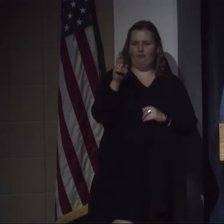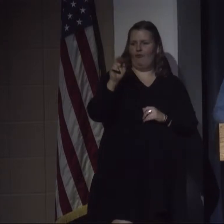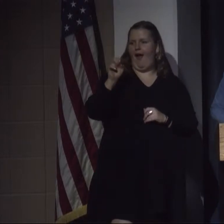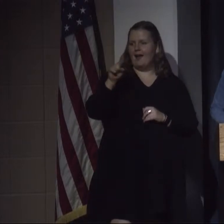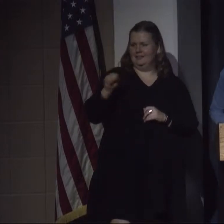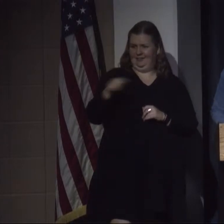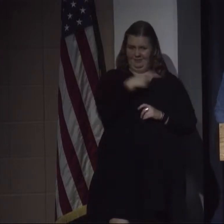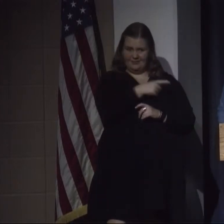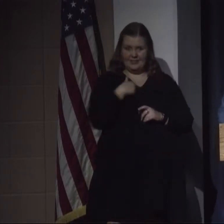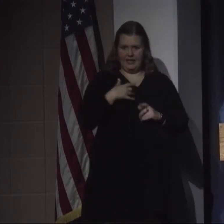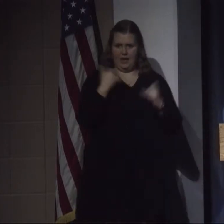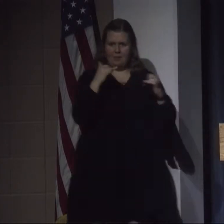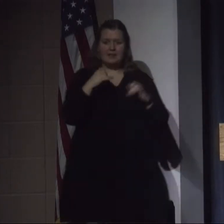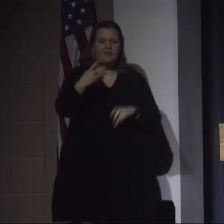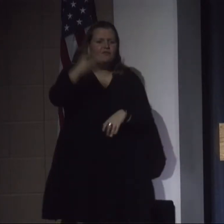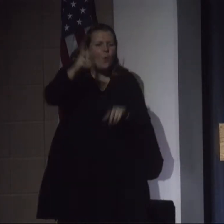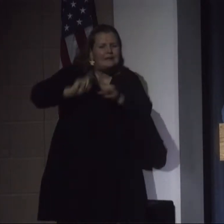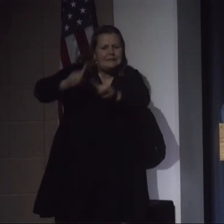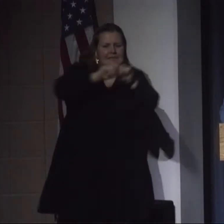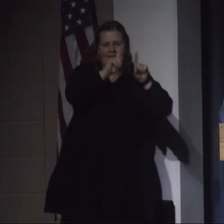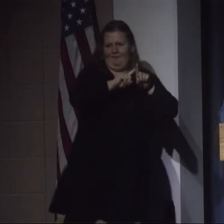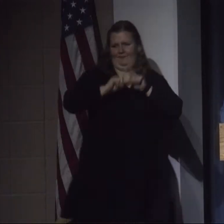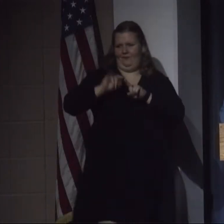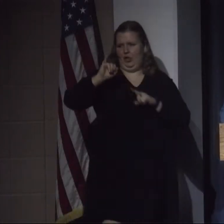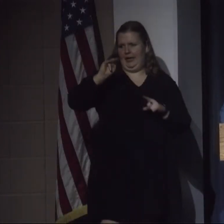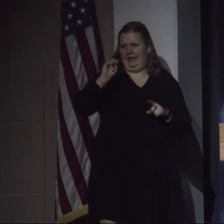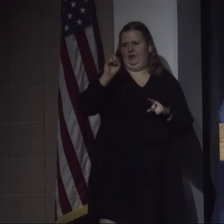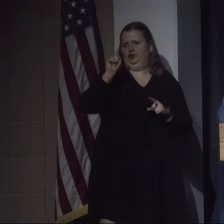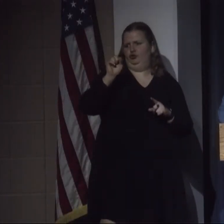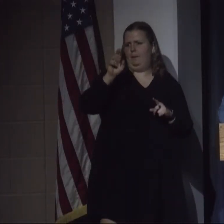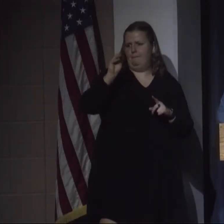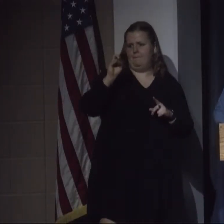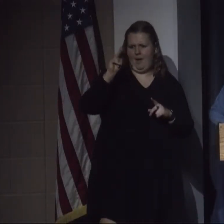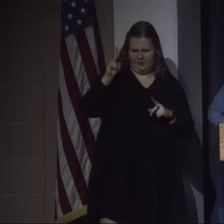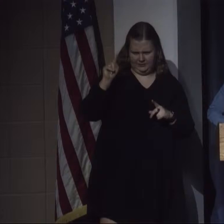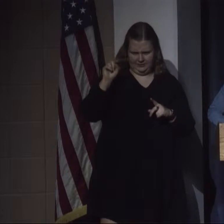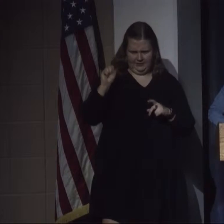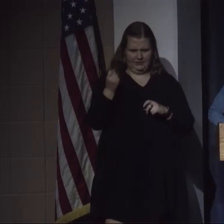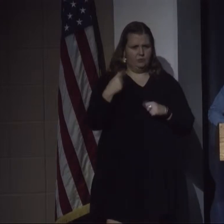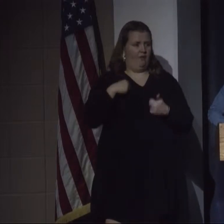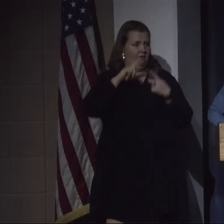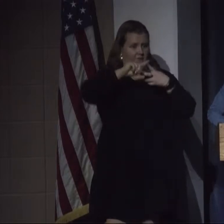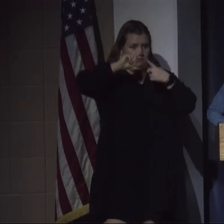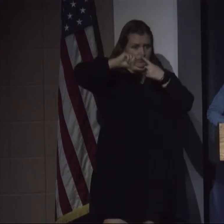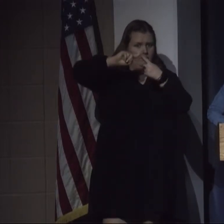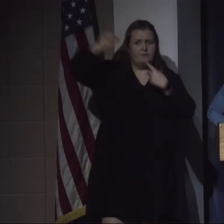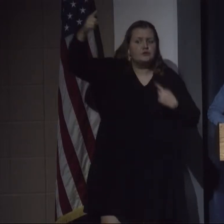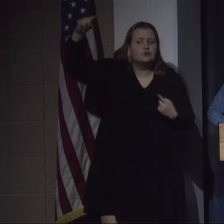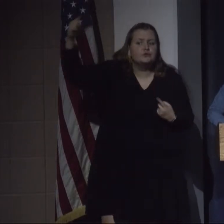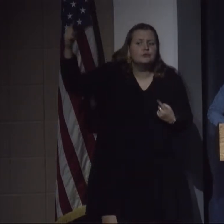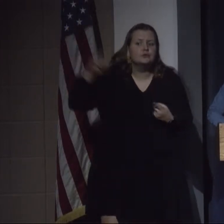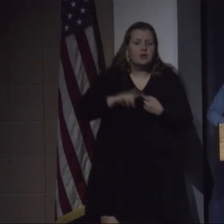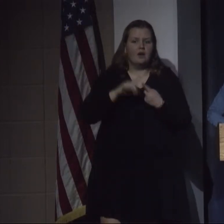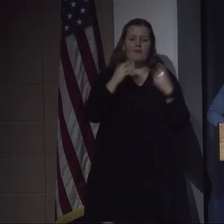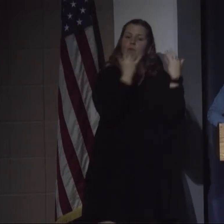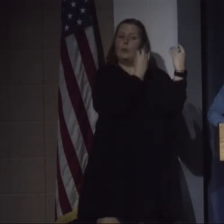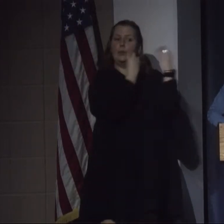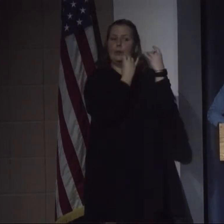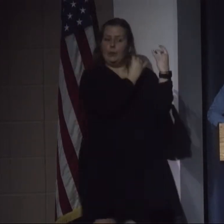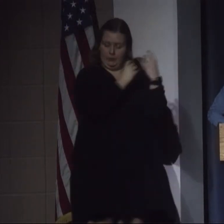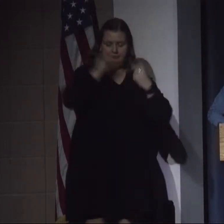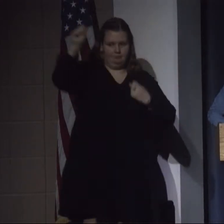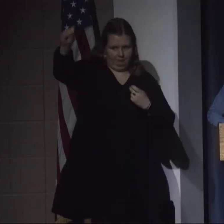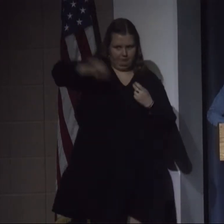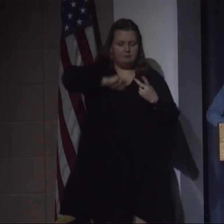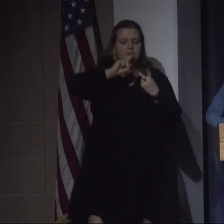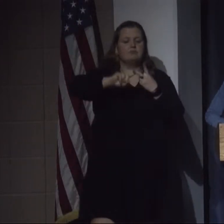Did you guys know that he plays 4 musical instruments? All right, so what do we got? What's the first one? The flute,